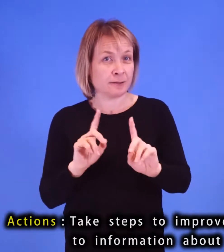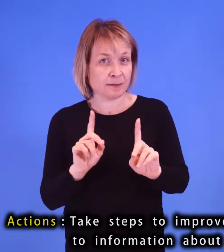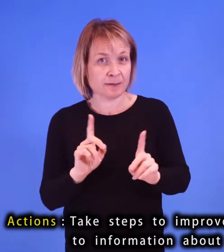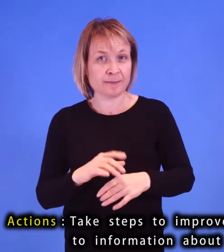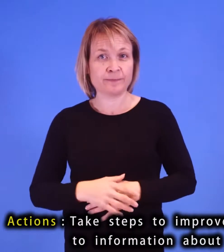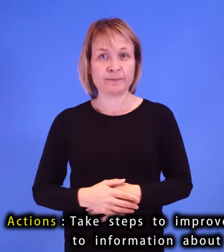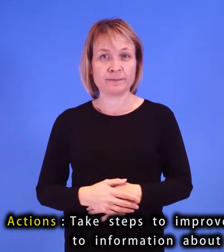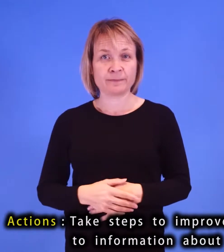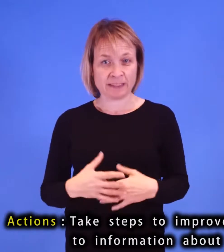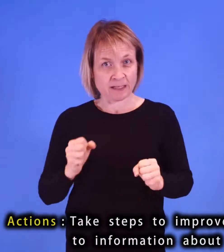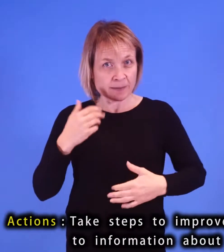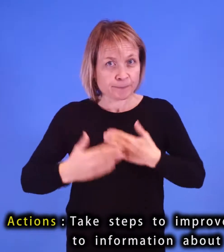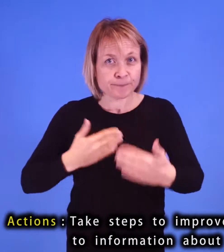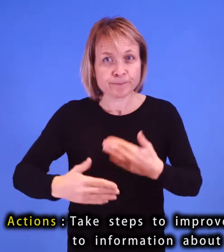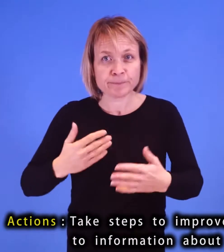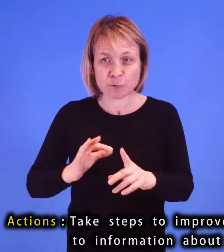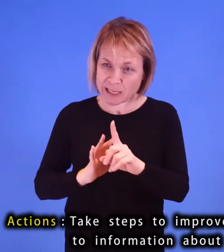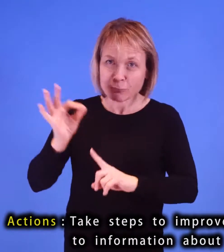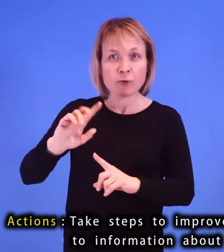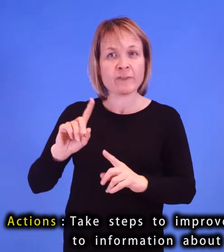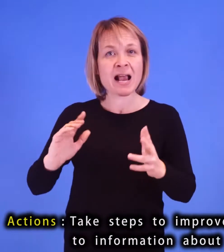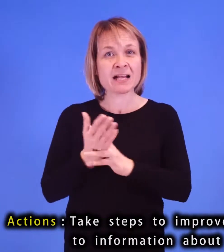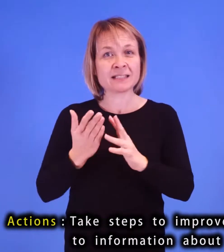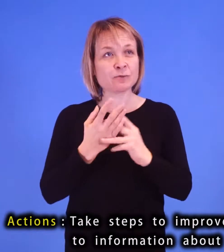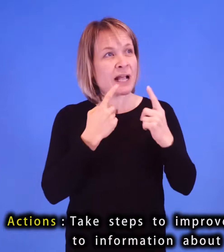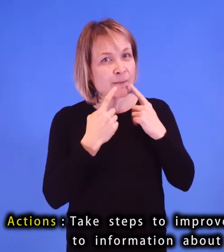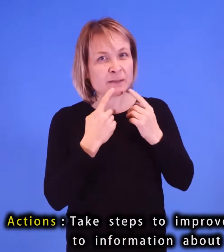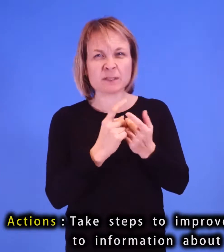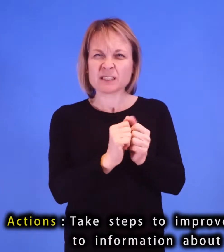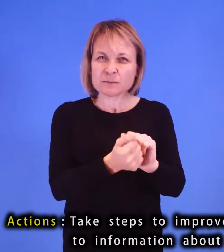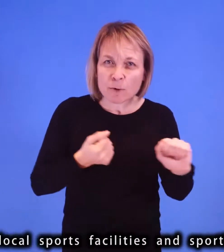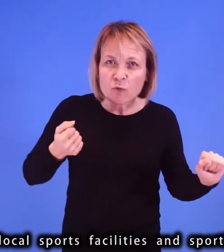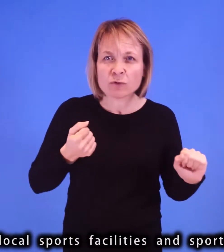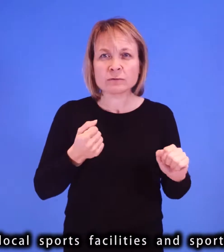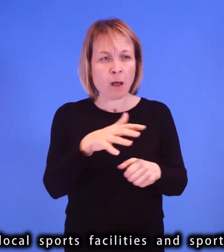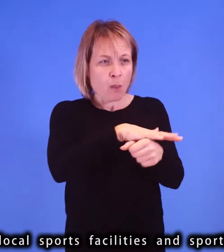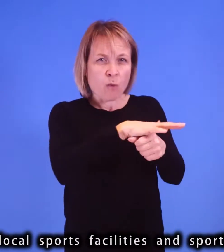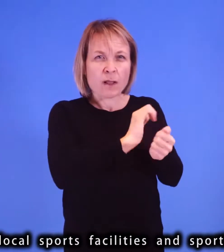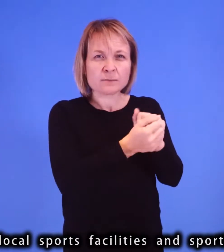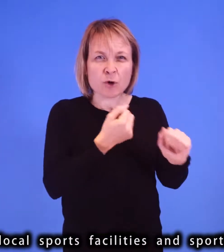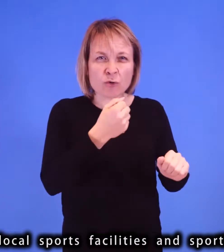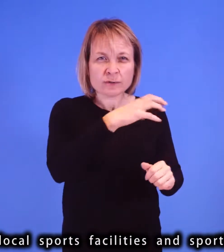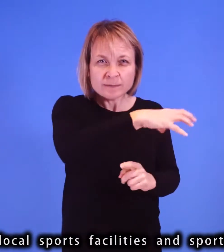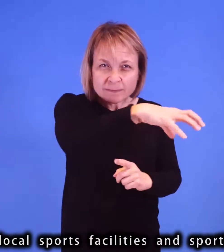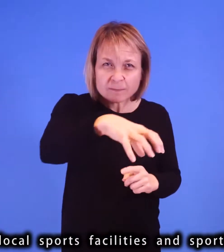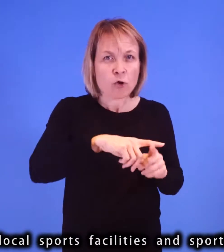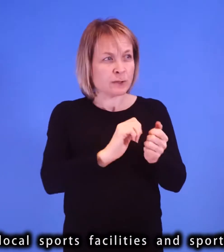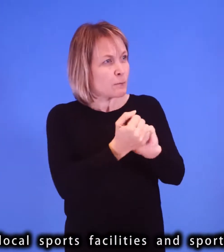Actions. Take steps to improve access to information about sport and to local sports facilities